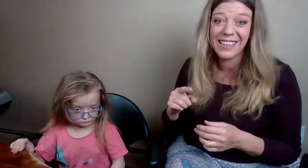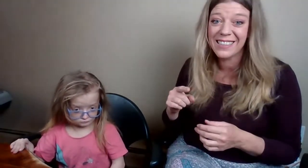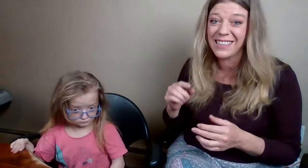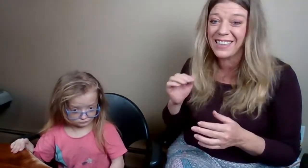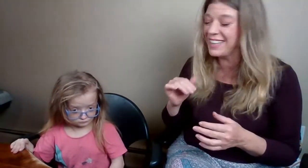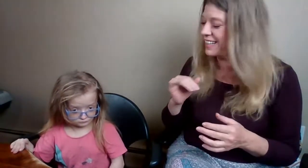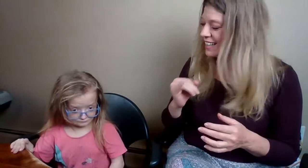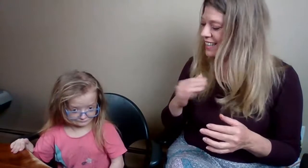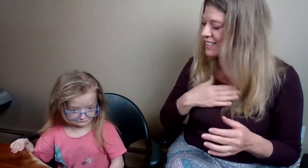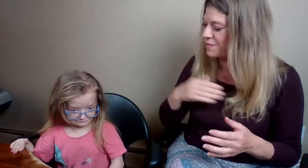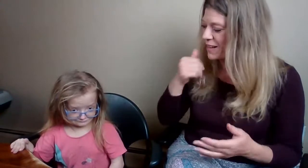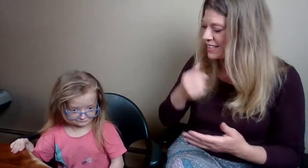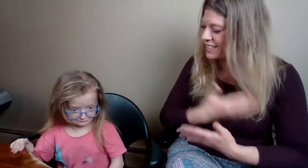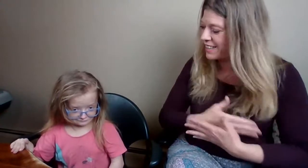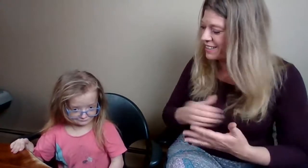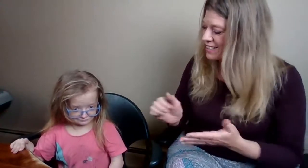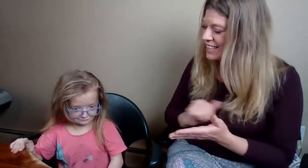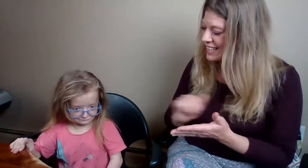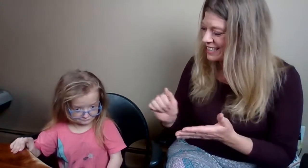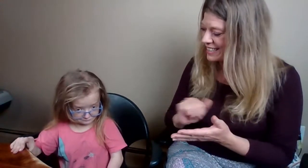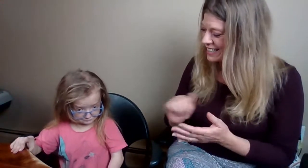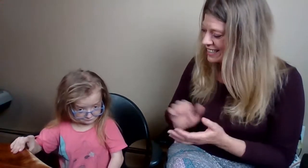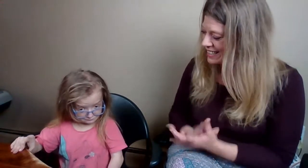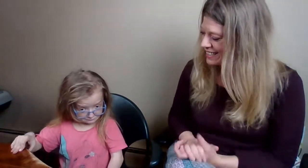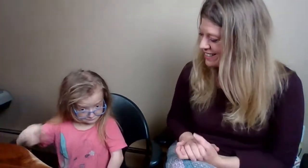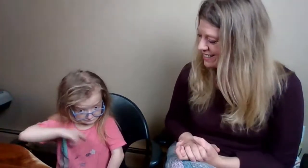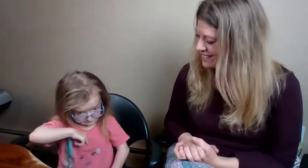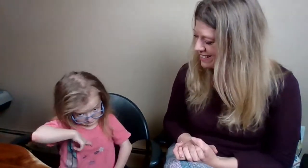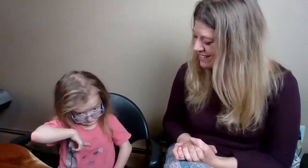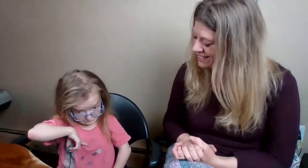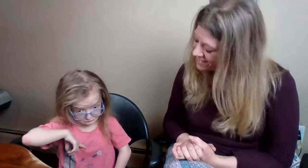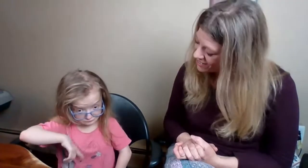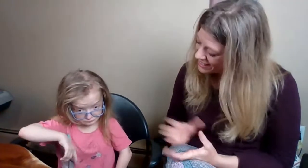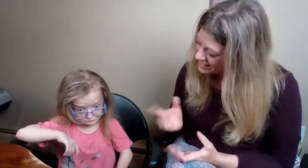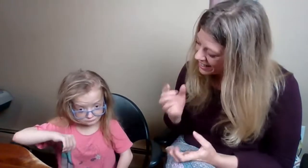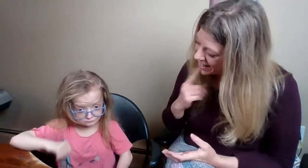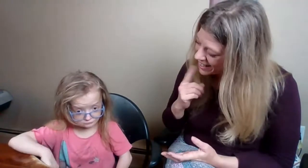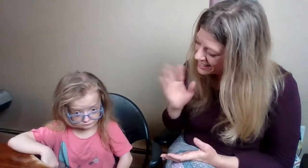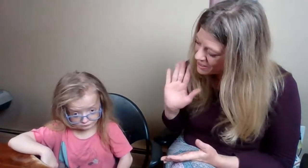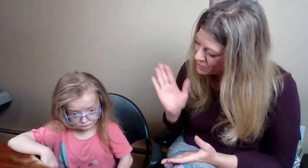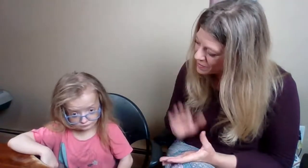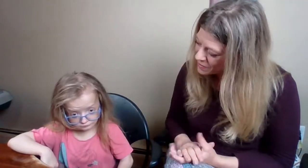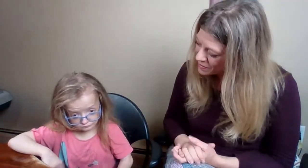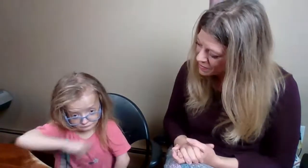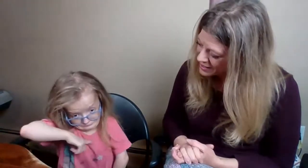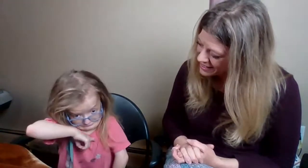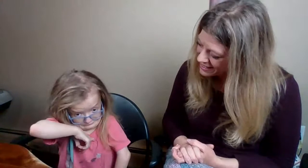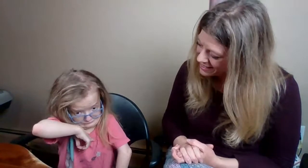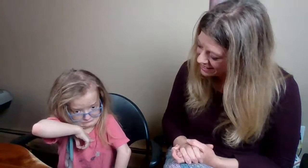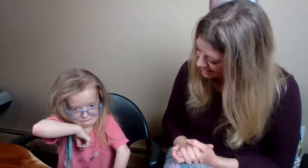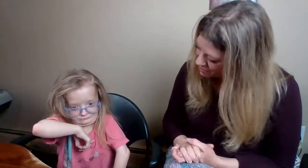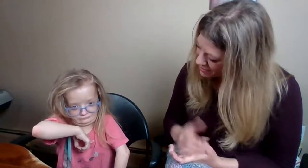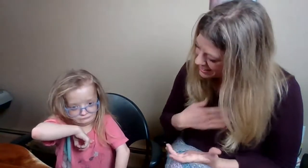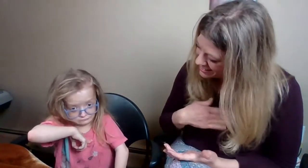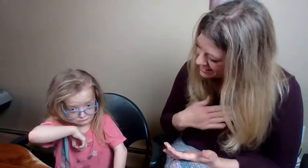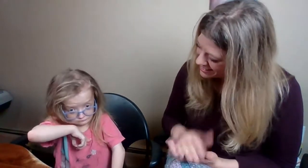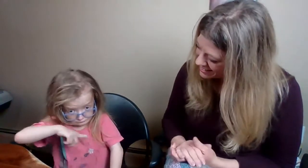This is my daughter, Alexis. You want to say hi? Yes, please.